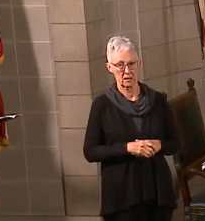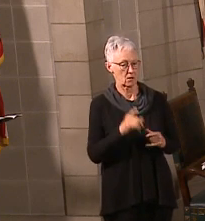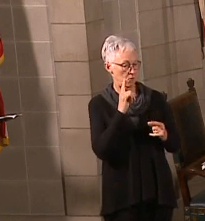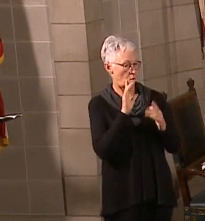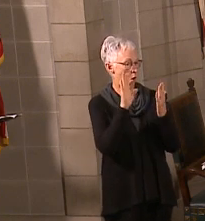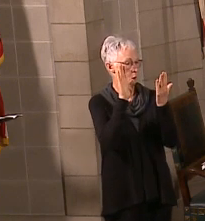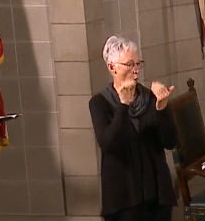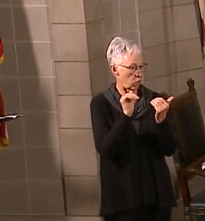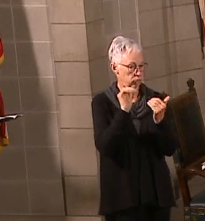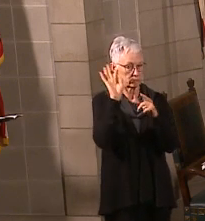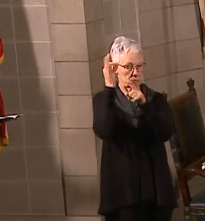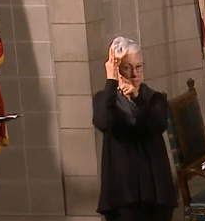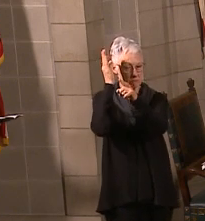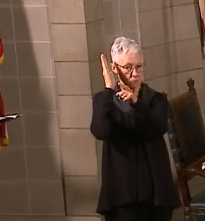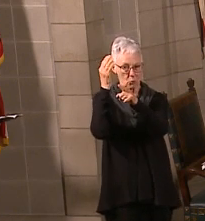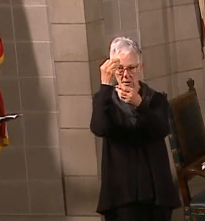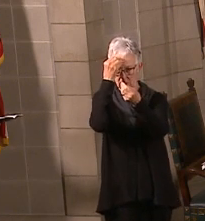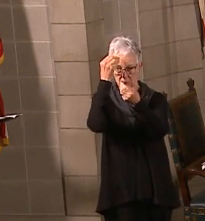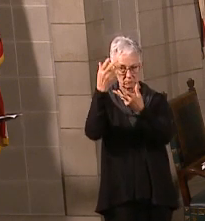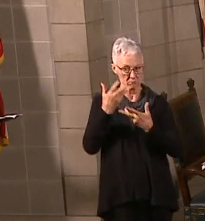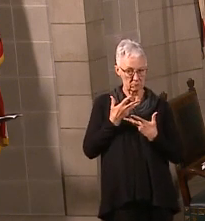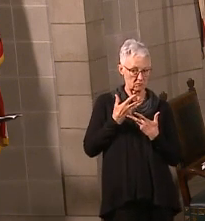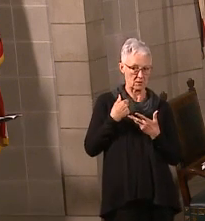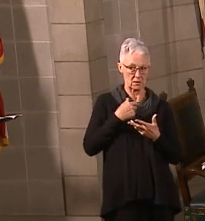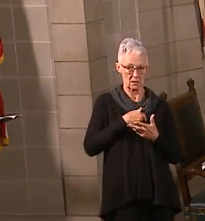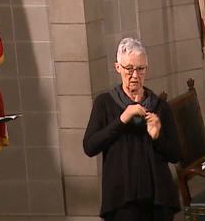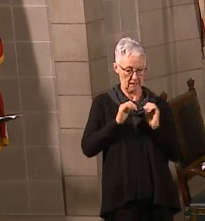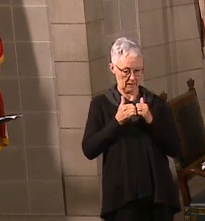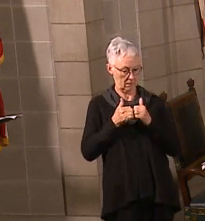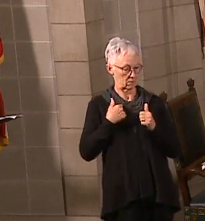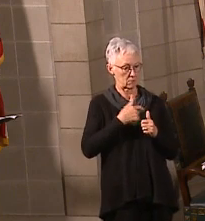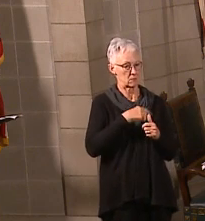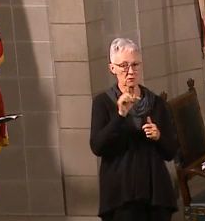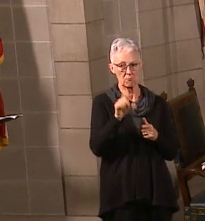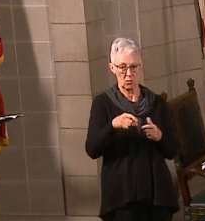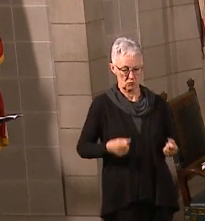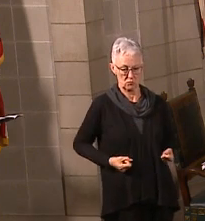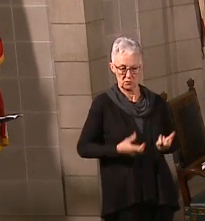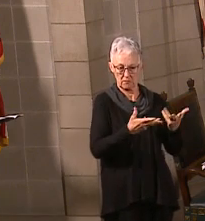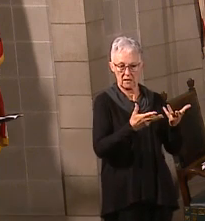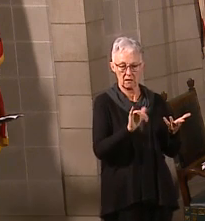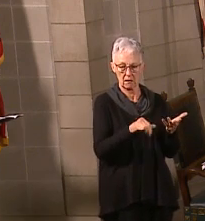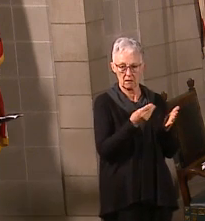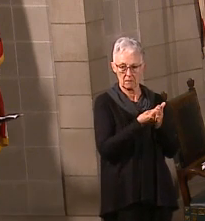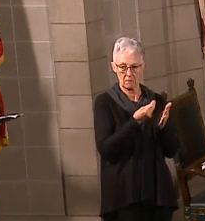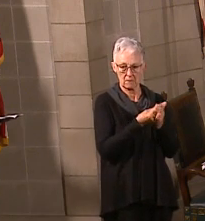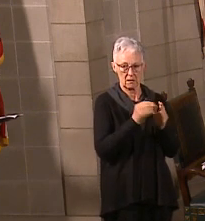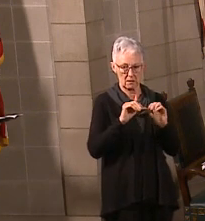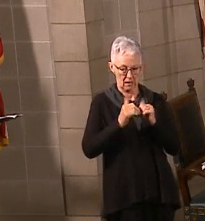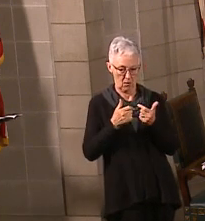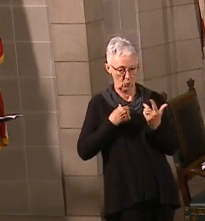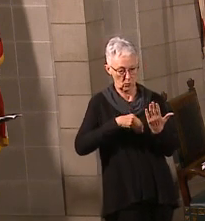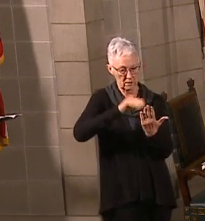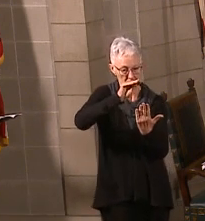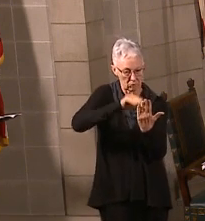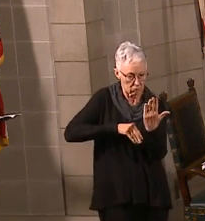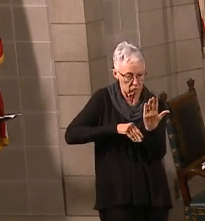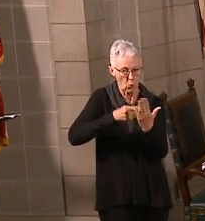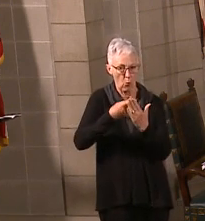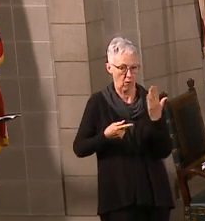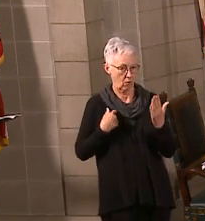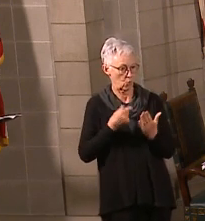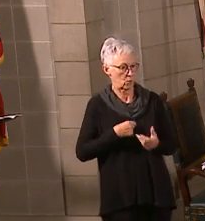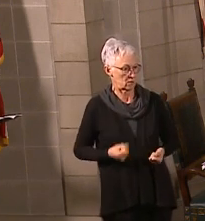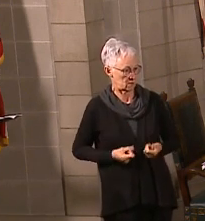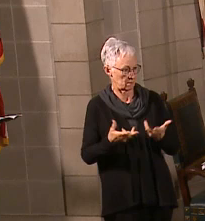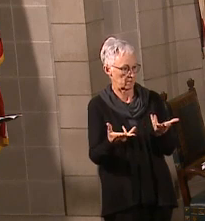next couple days from the Treasury. And of course, we'll be putting programs together around how we're going to be using that money to be able to help slow